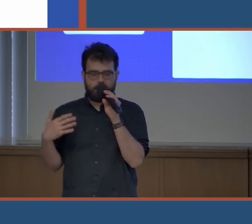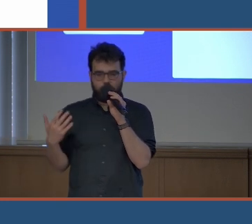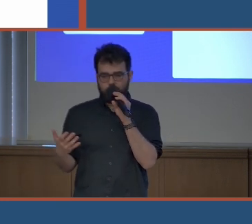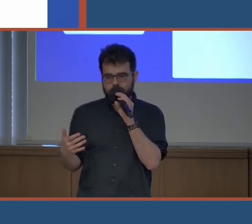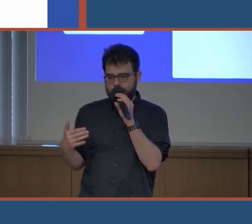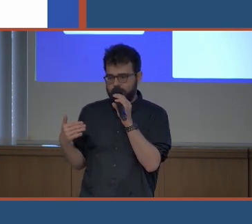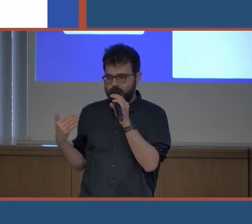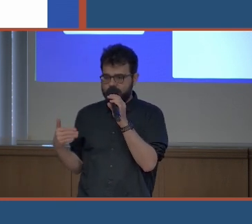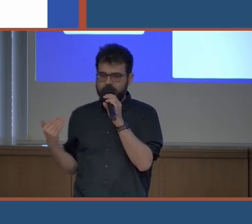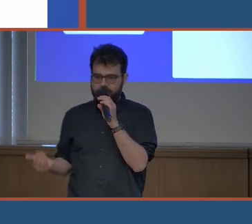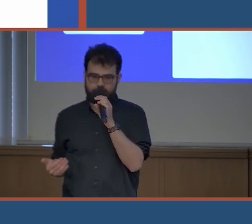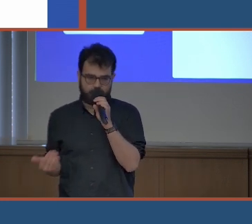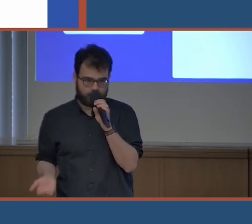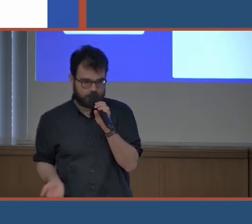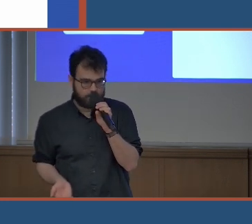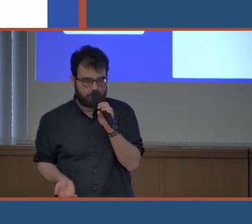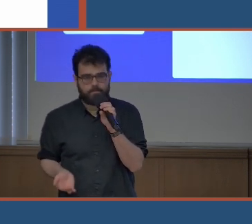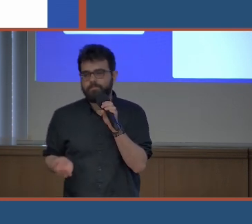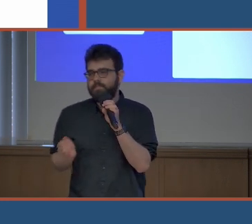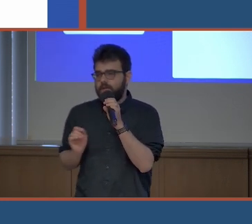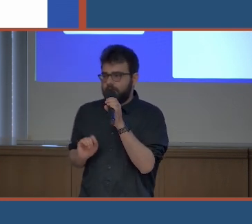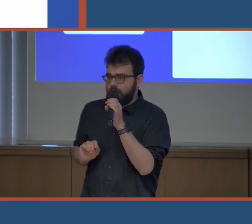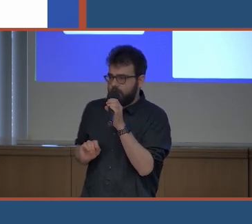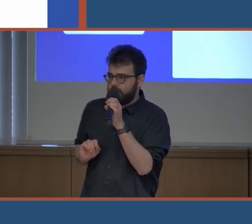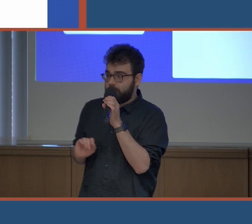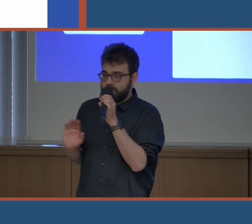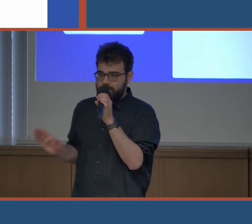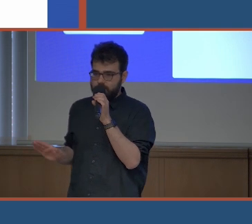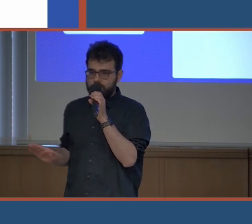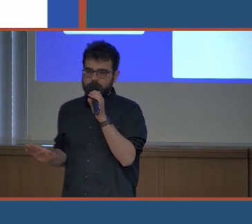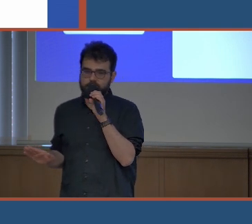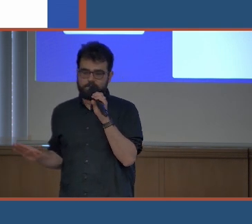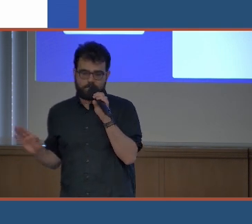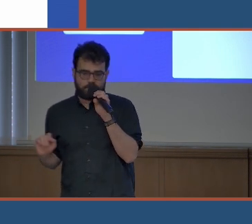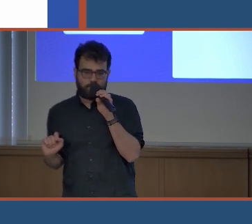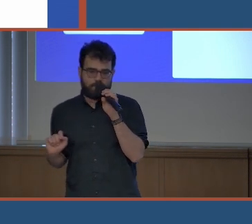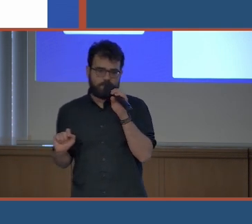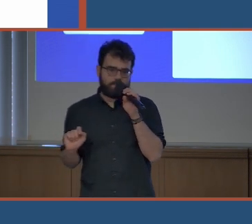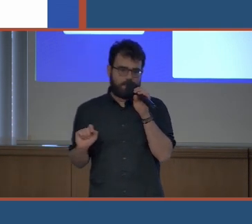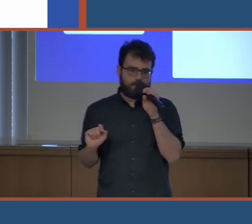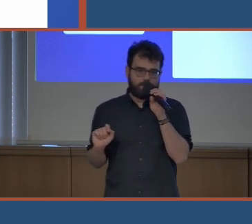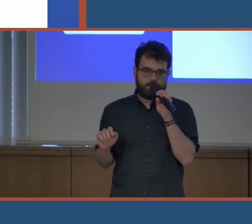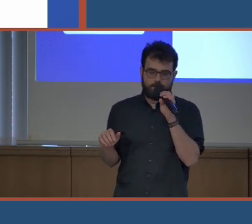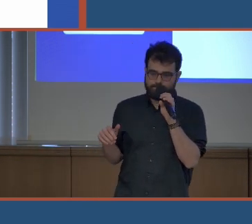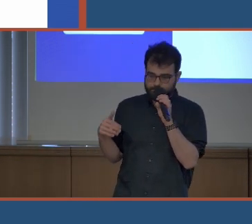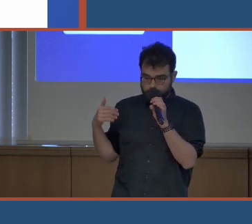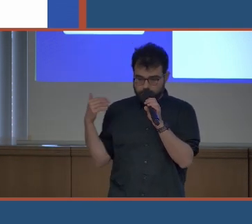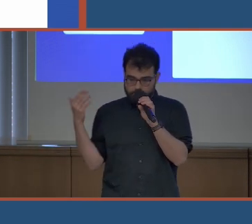find a course with a deaf teacher for different reasons. The first one is